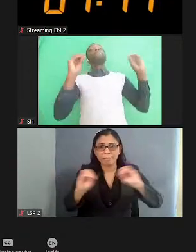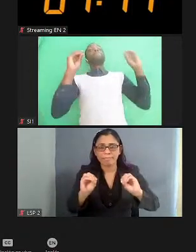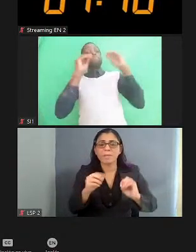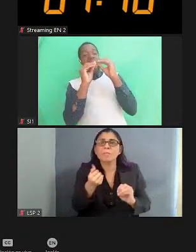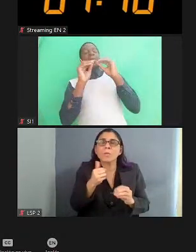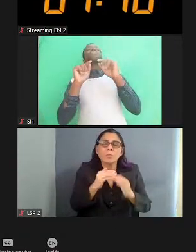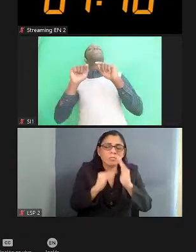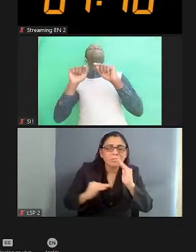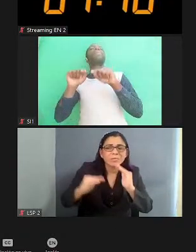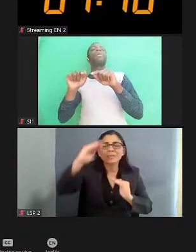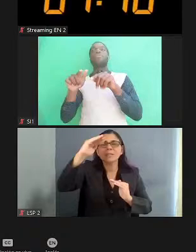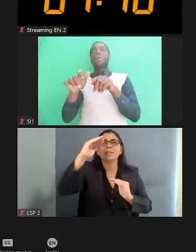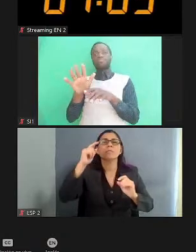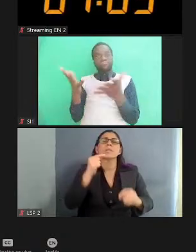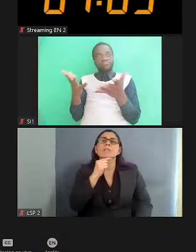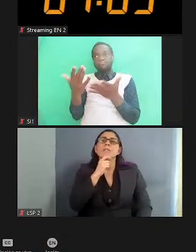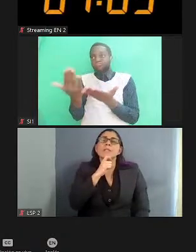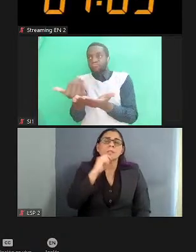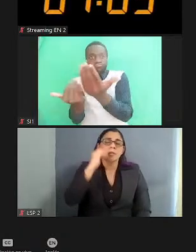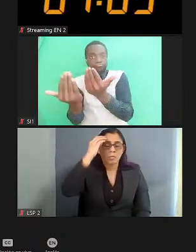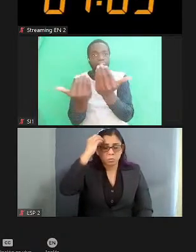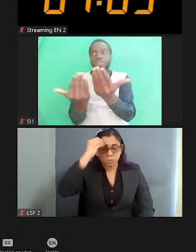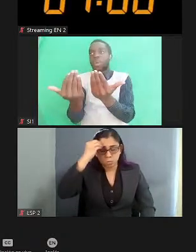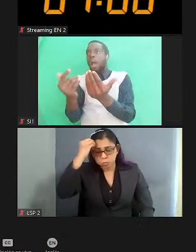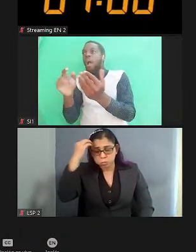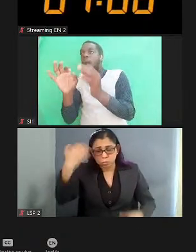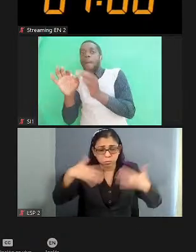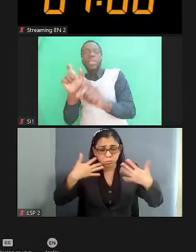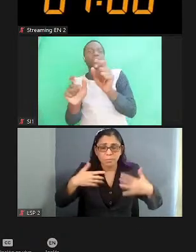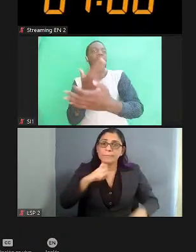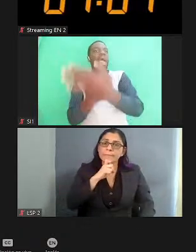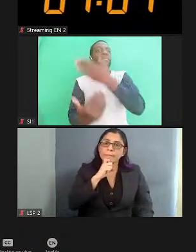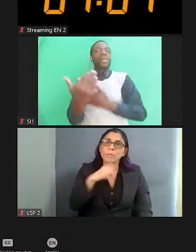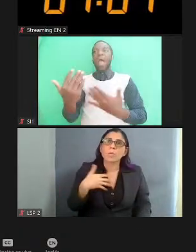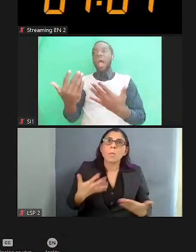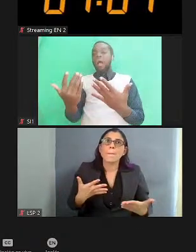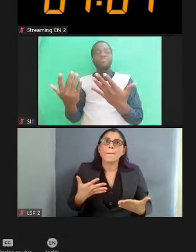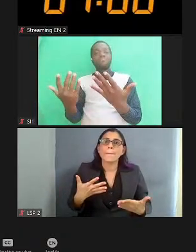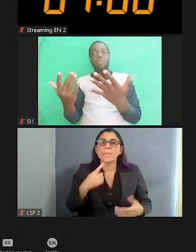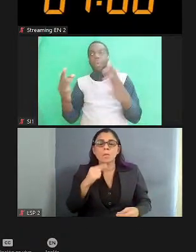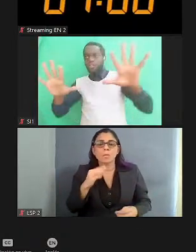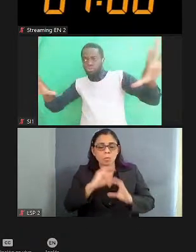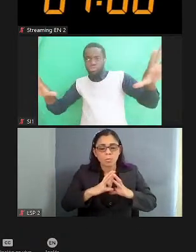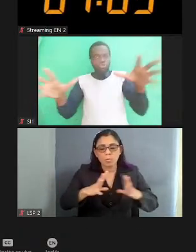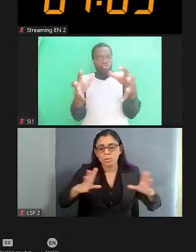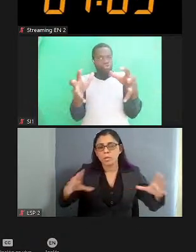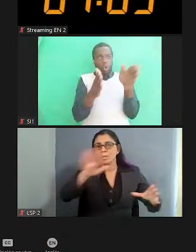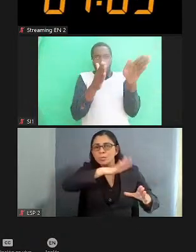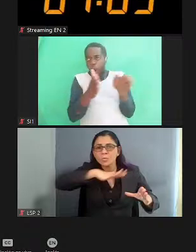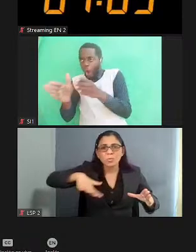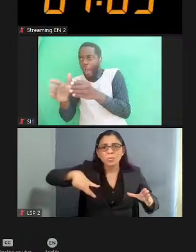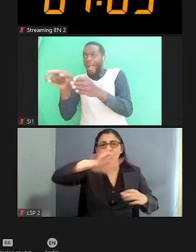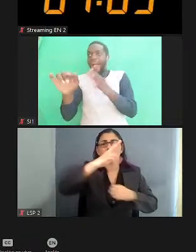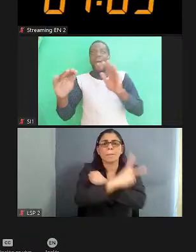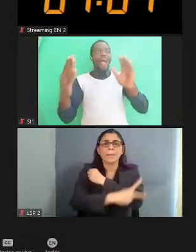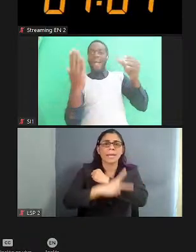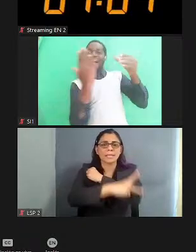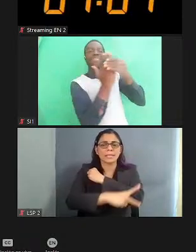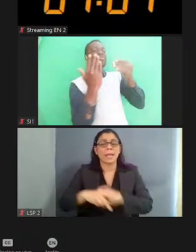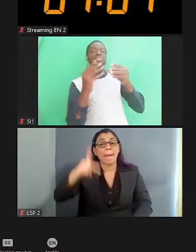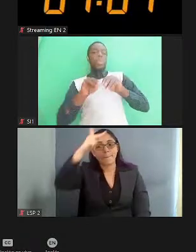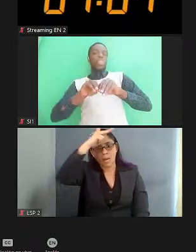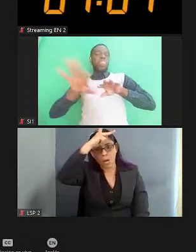limit the high concentration of organizations and there is great dispersion all over the